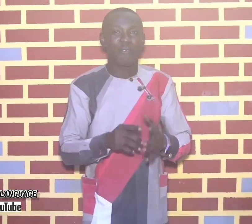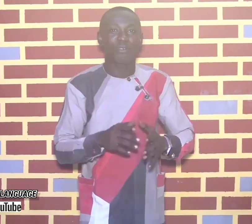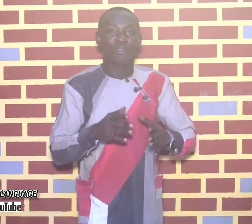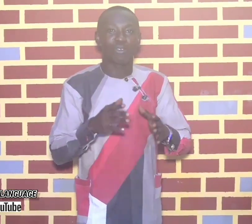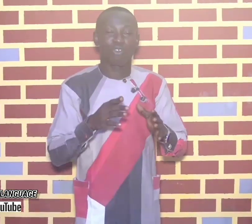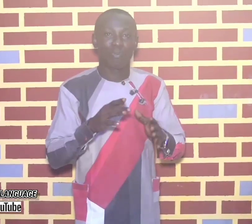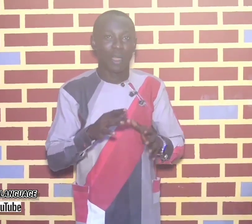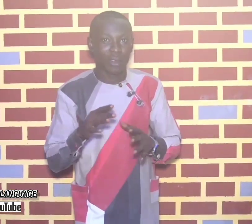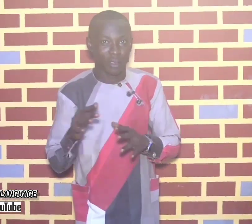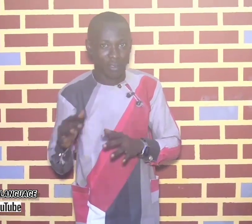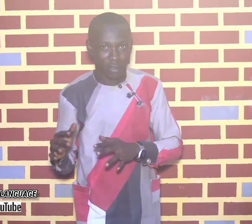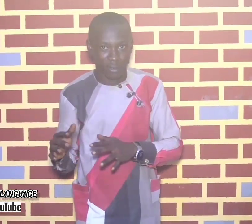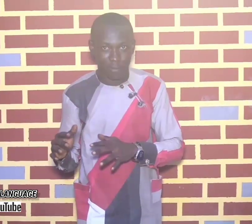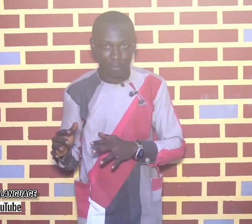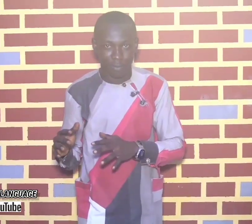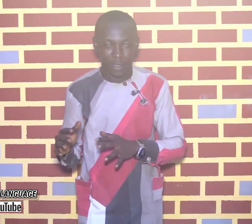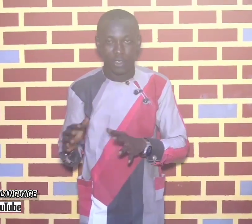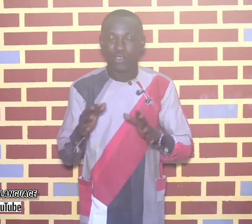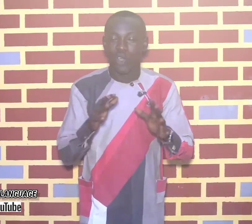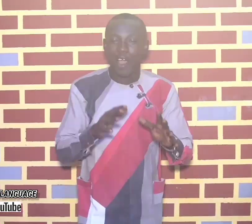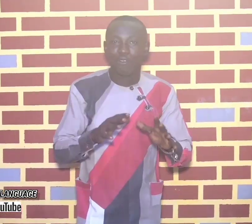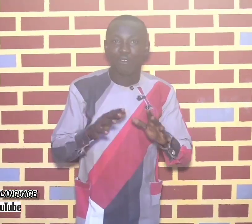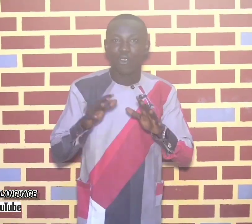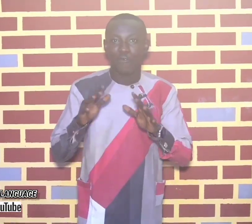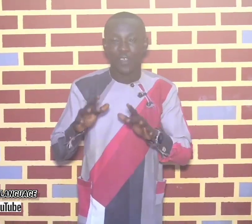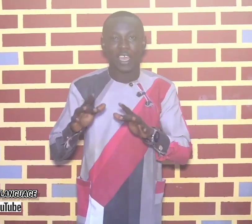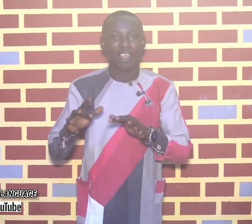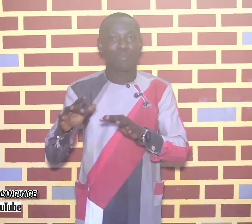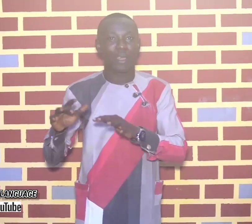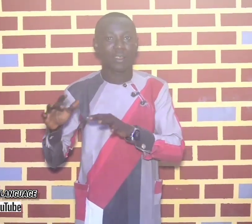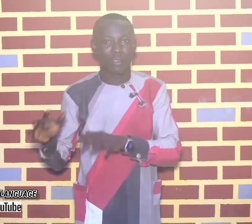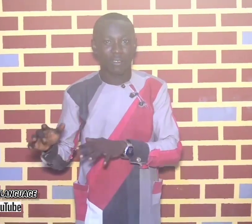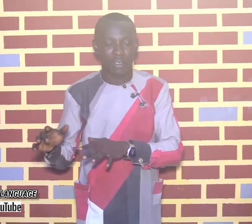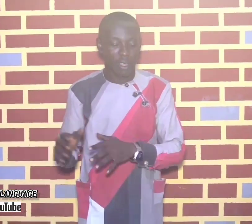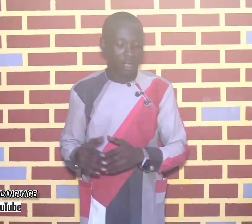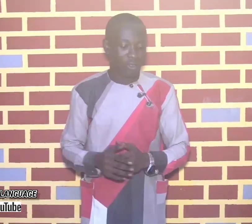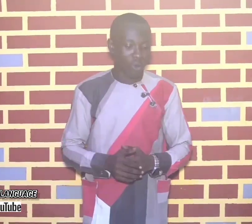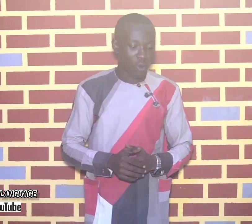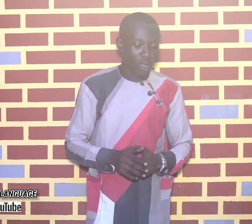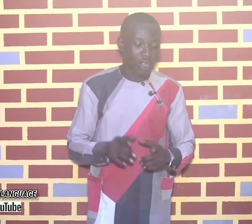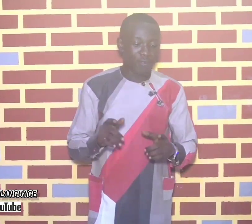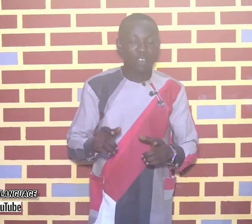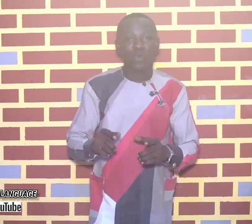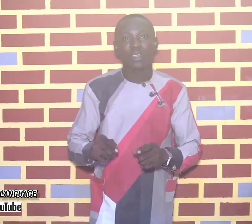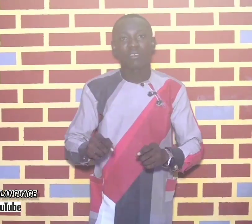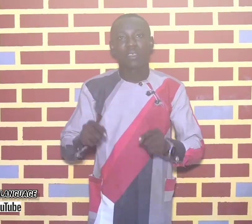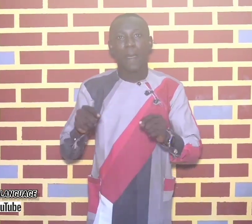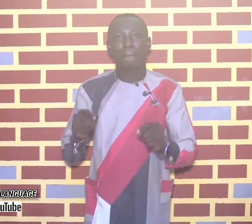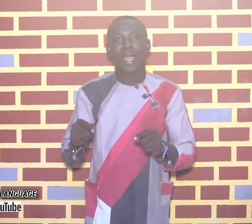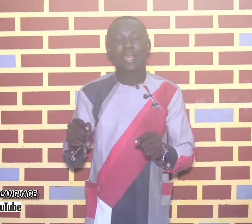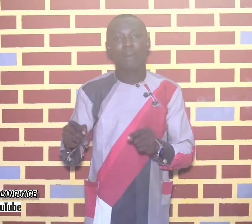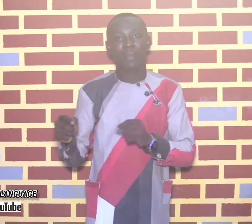to spell it. You have to finger spell it. So the first one is, my name